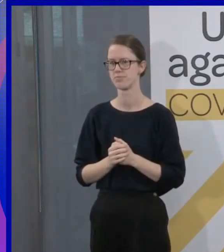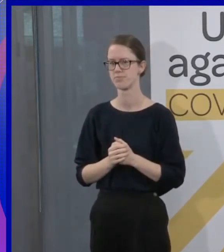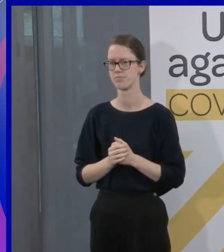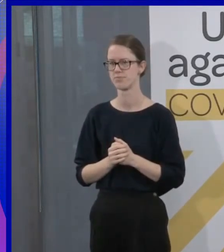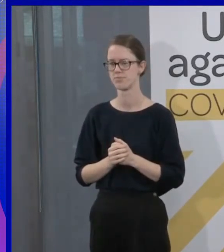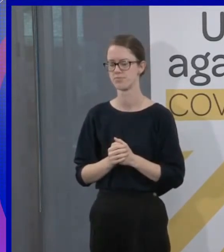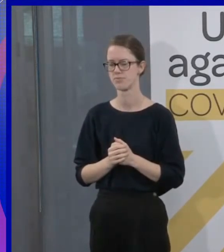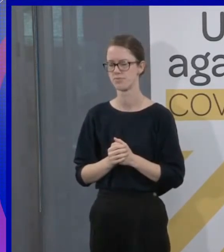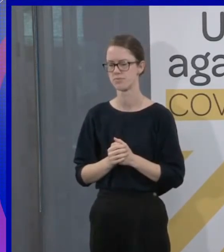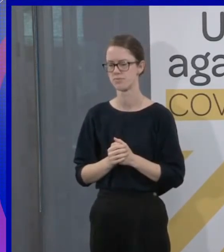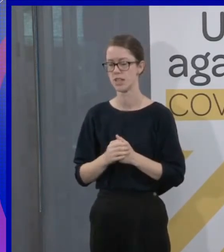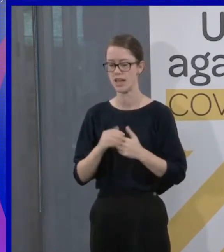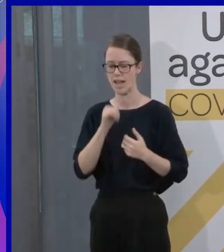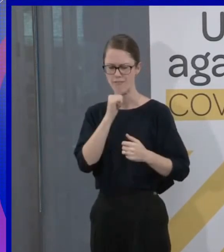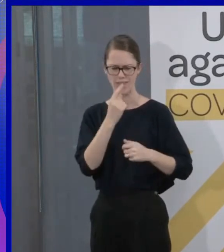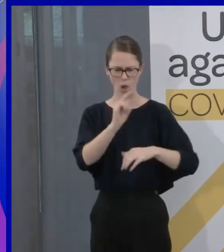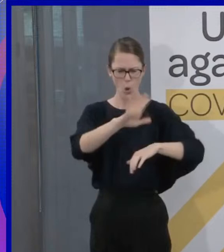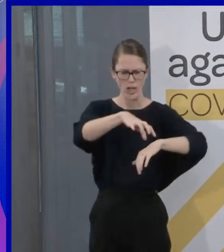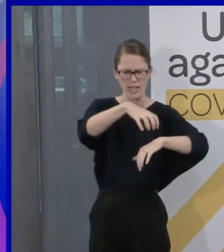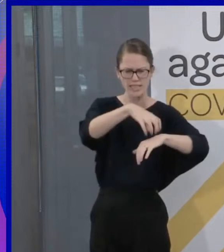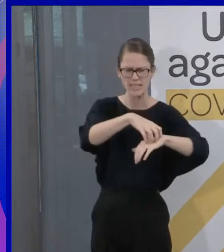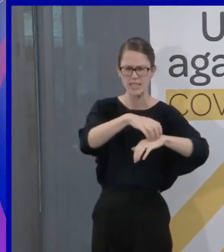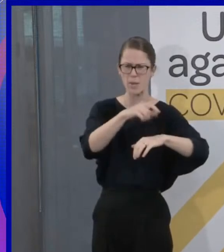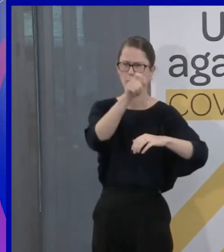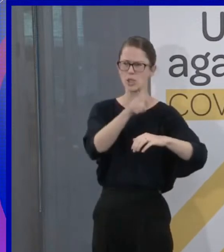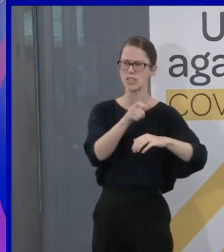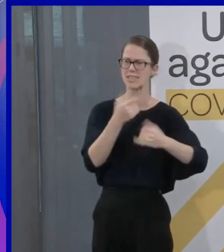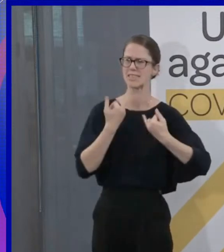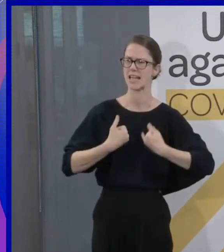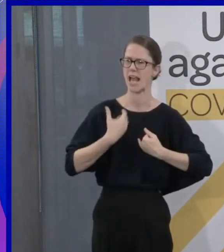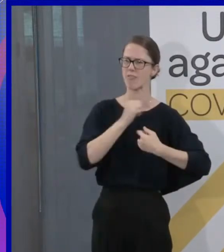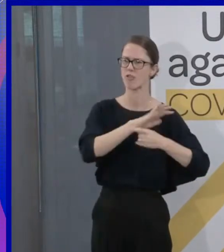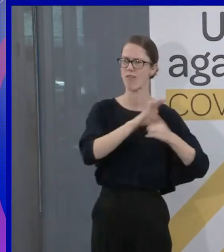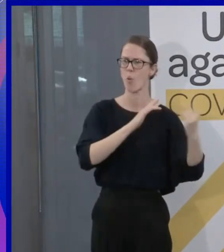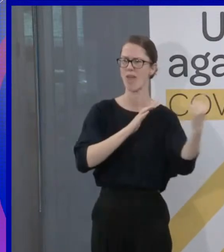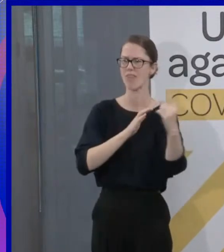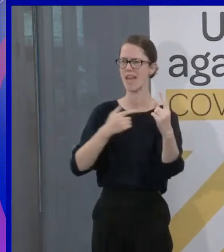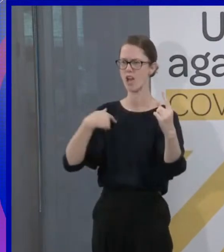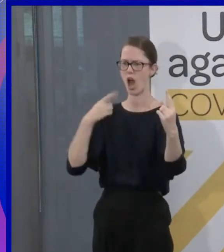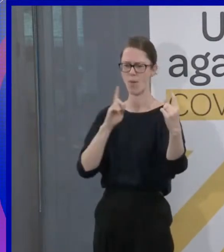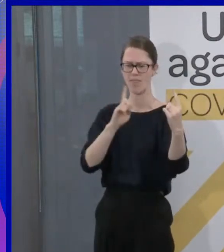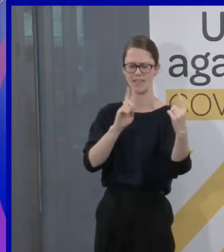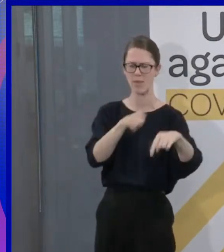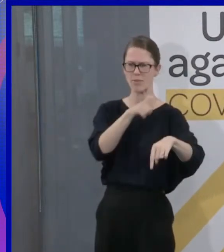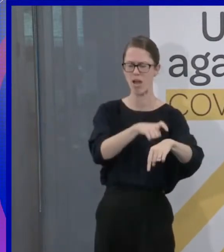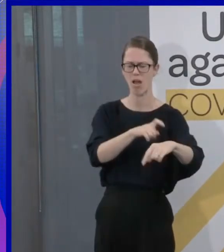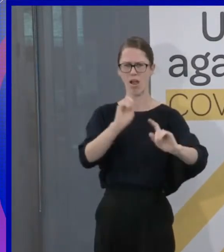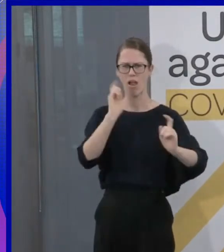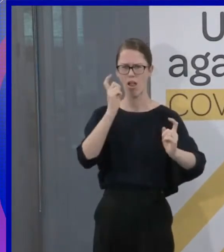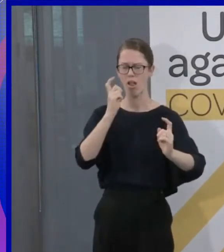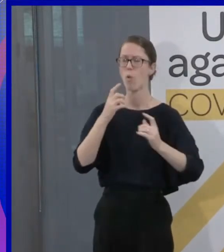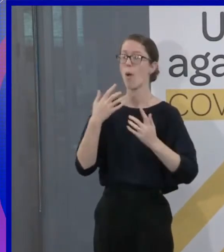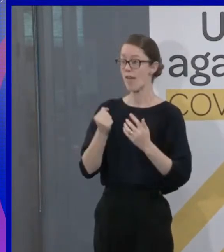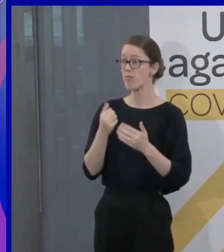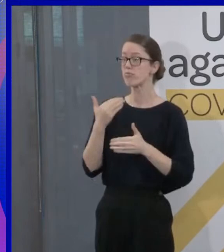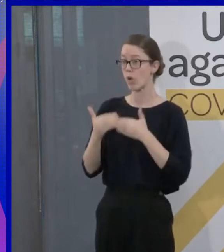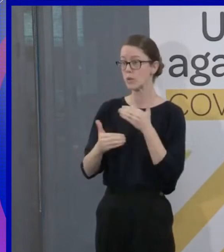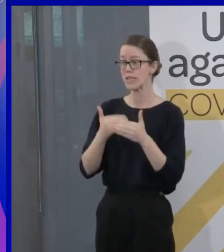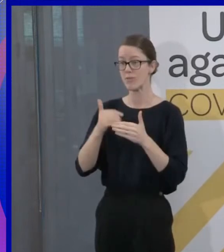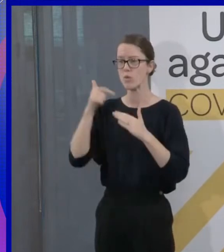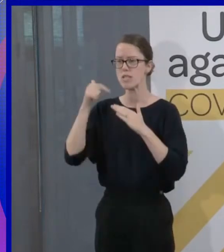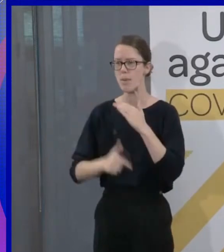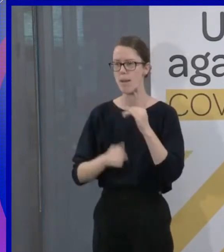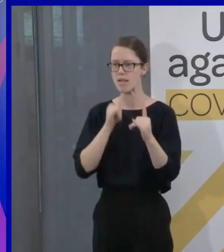or locations where cases may have been for a shorter or longer period. Now, our contact tracing processes do involve in-depth